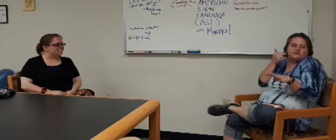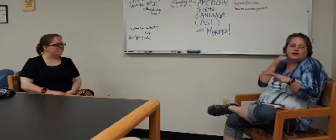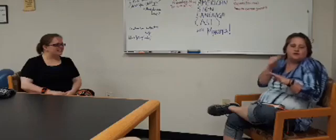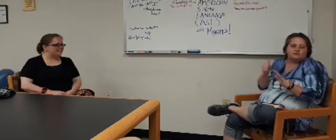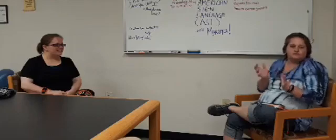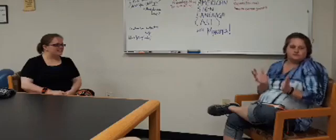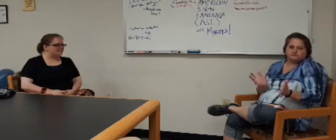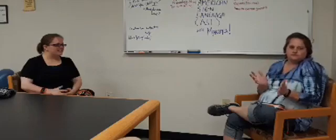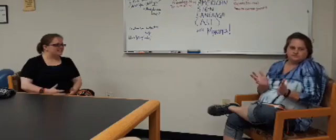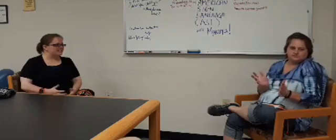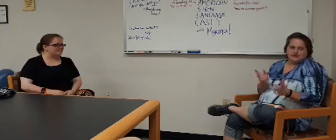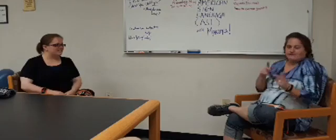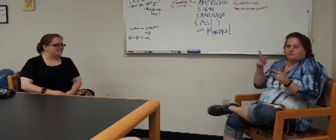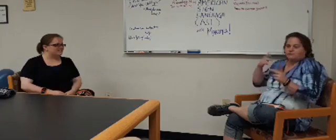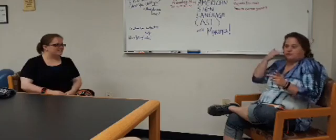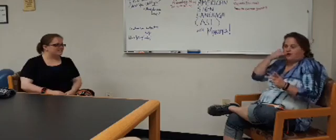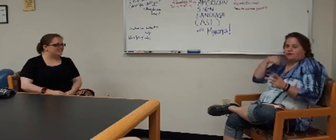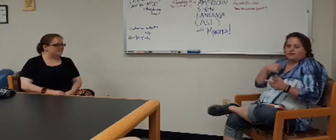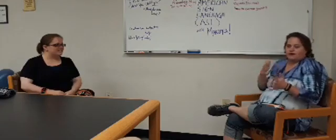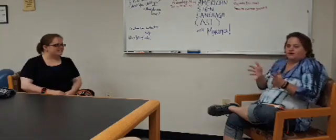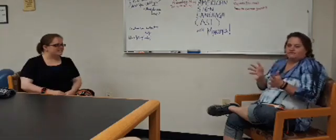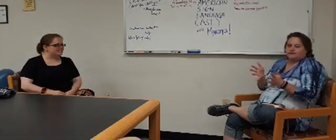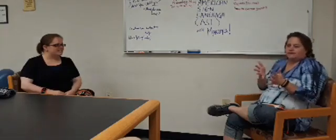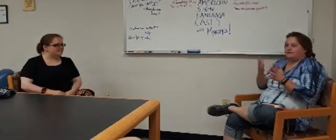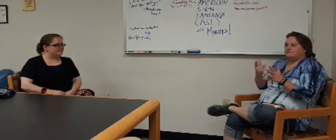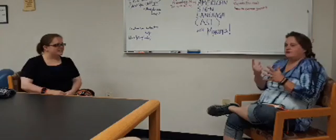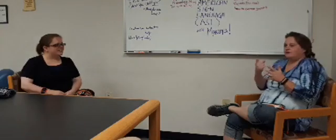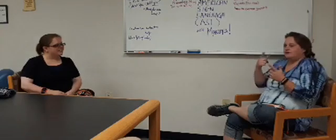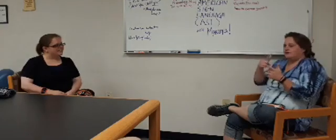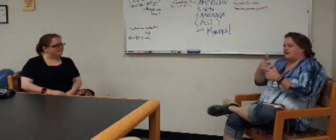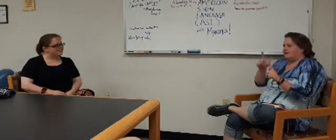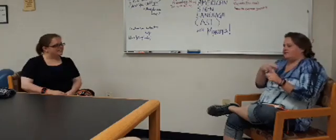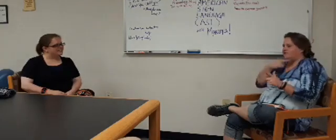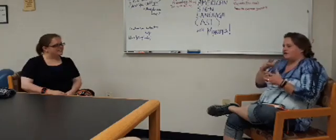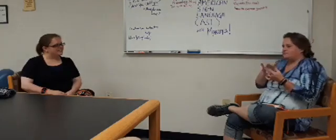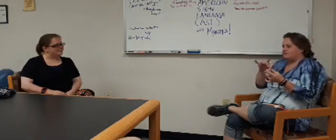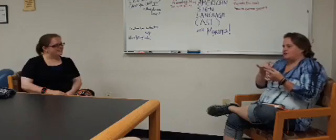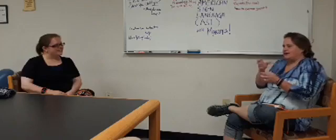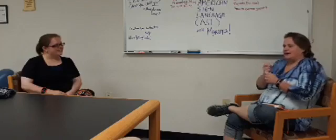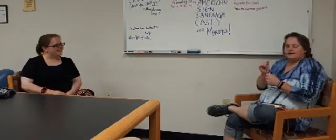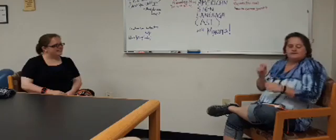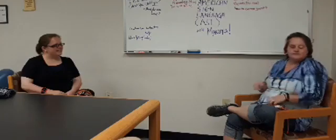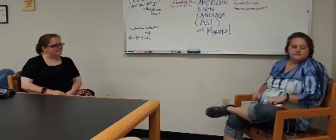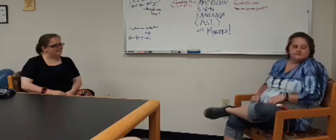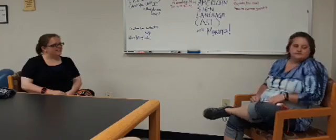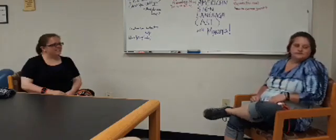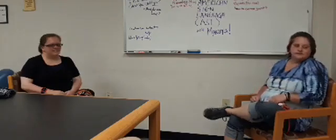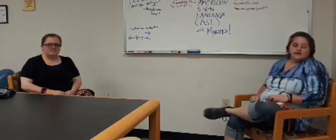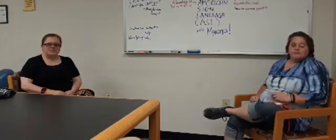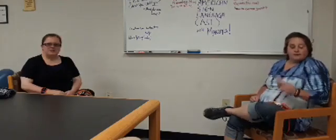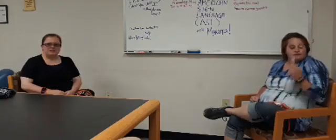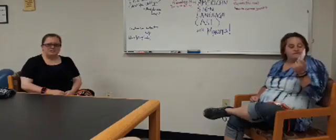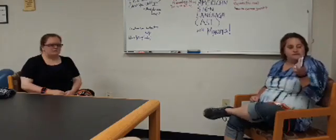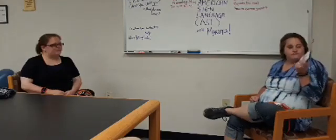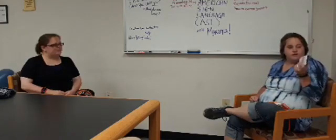go, if your people call me, I'll leave it alone. Let the first message get it. Yeah. Okay. But this phone